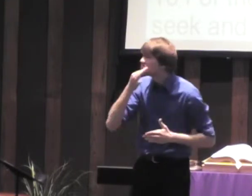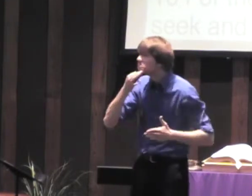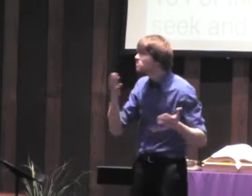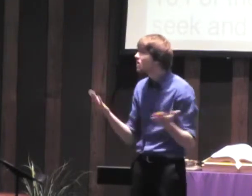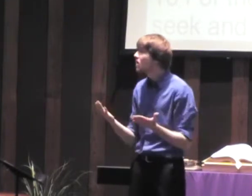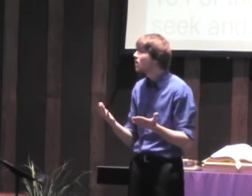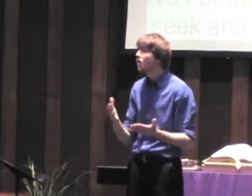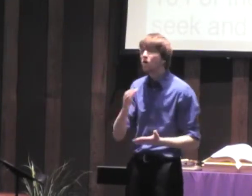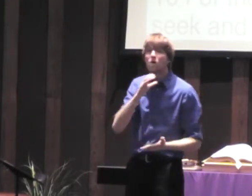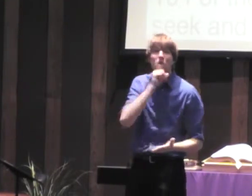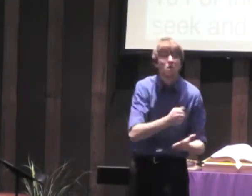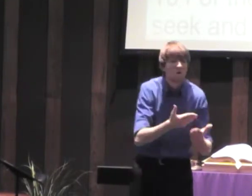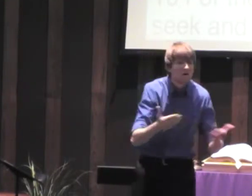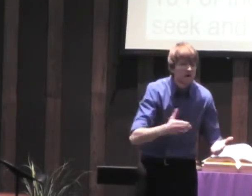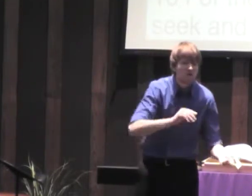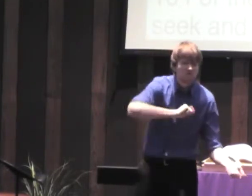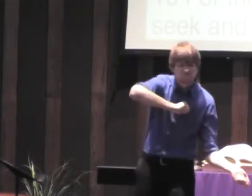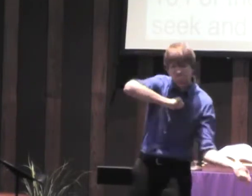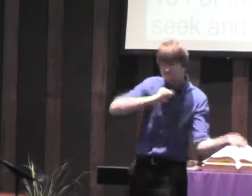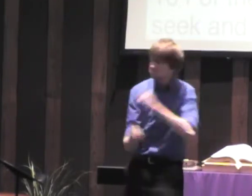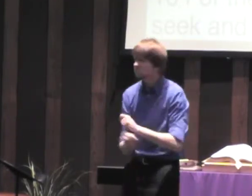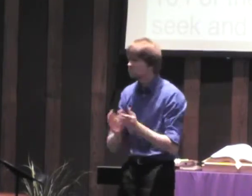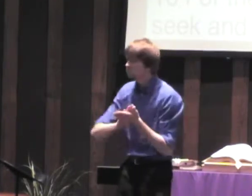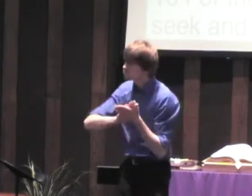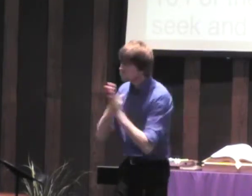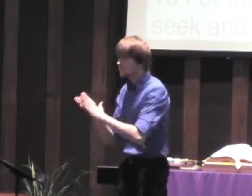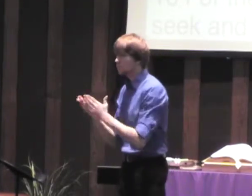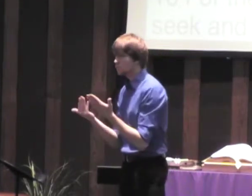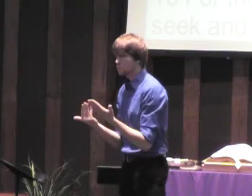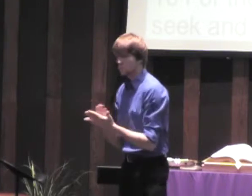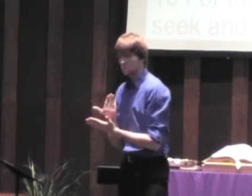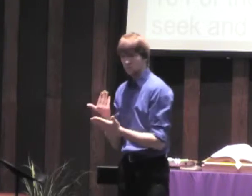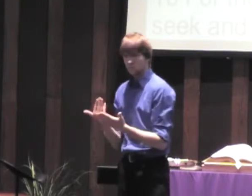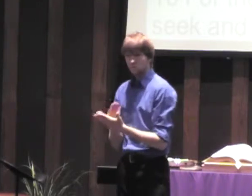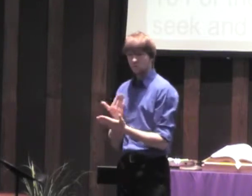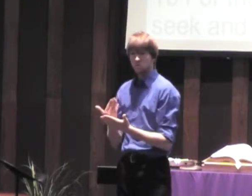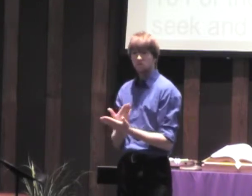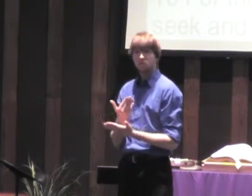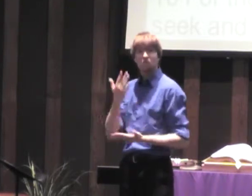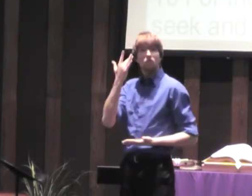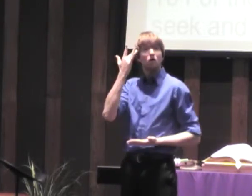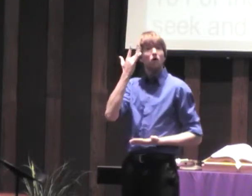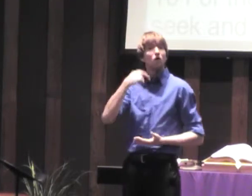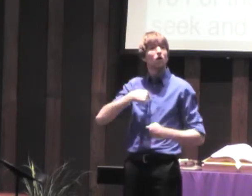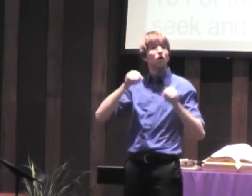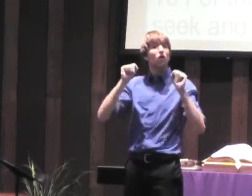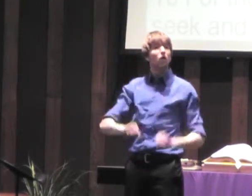I am the master of making old things new.